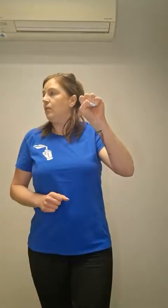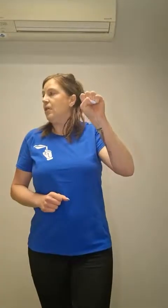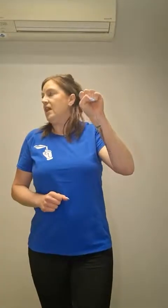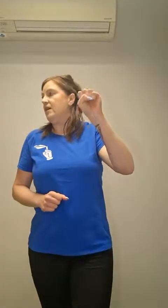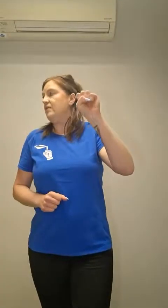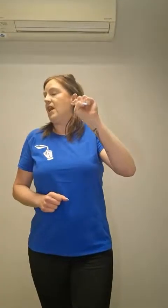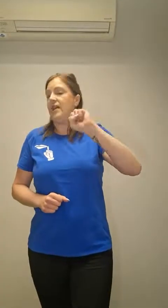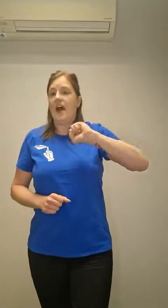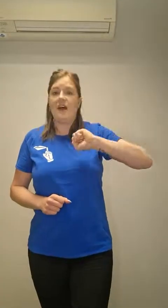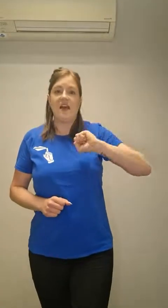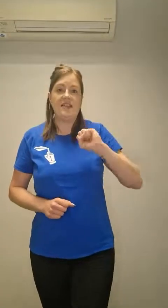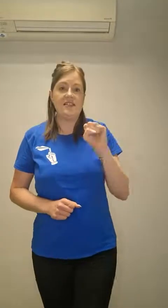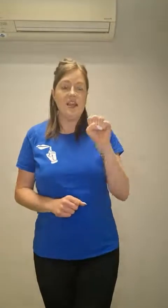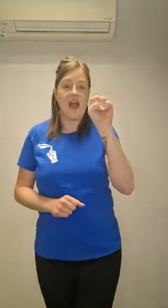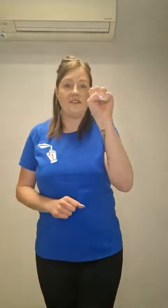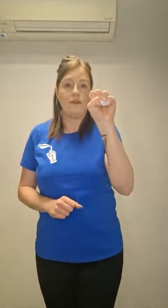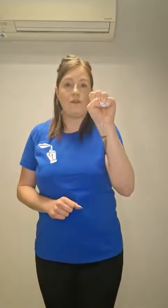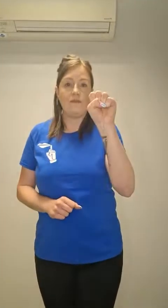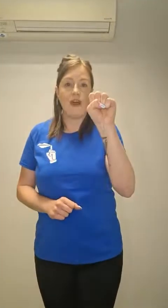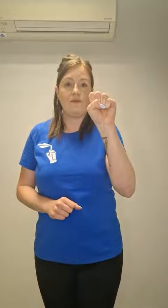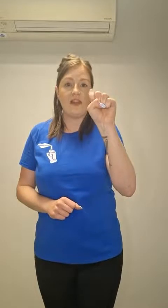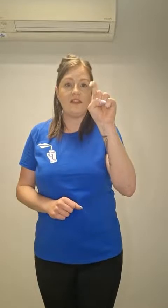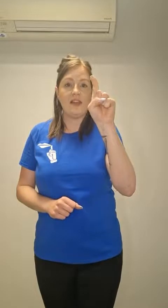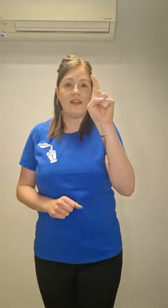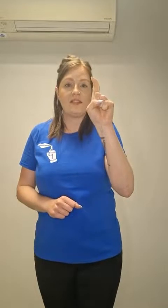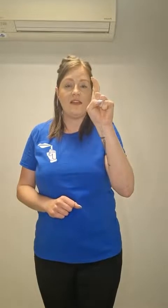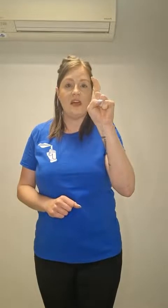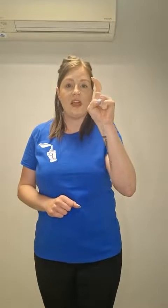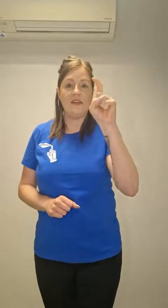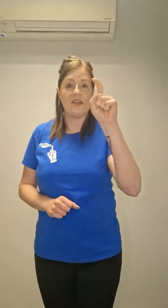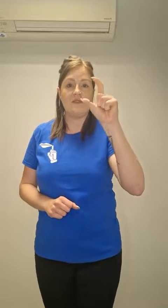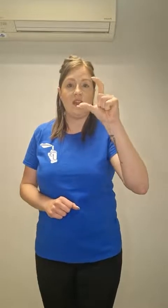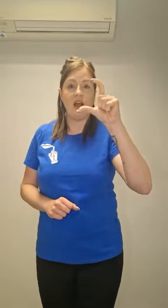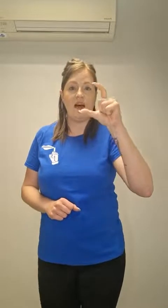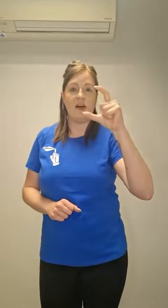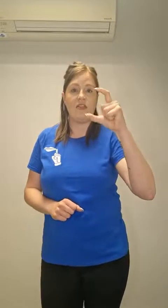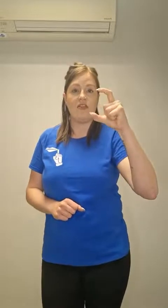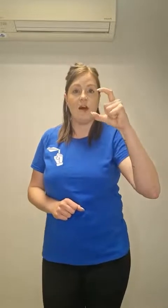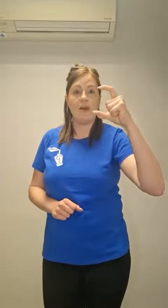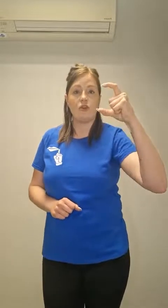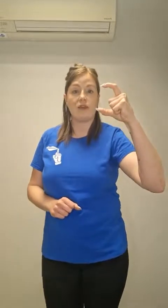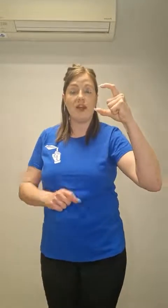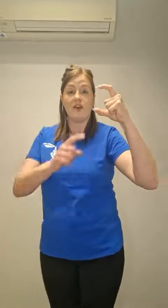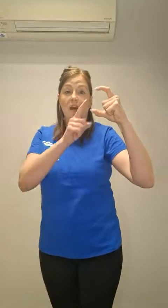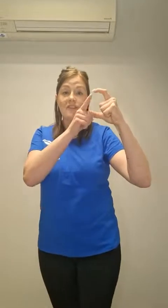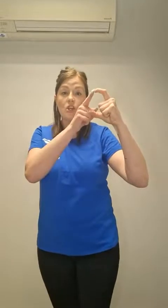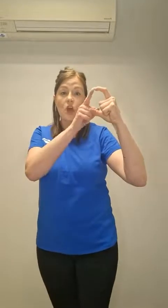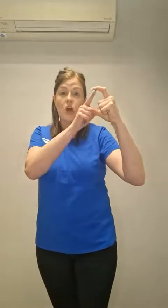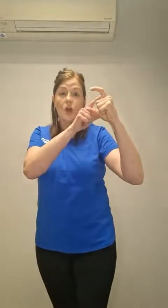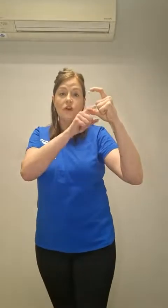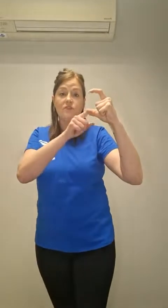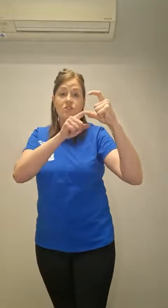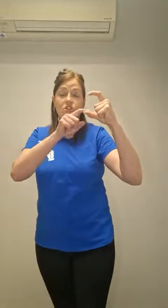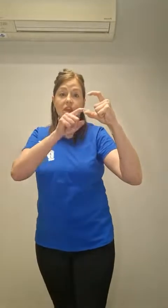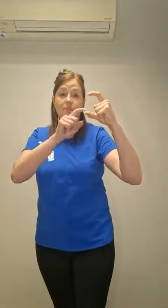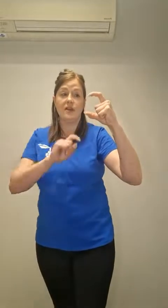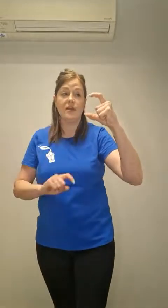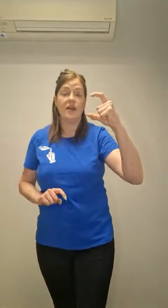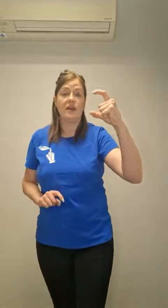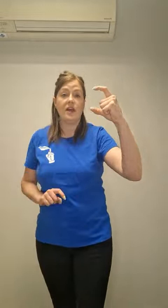We then have a C hand. So from that fist, extend that index finger and that thumb, create a nice curved shape.